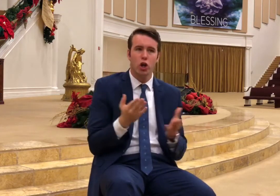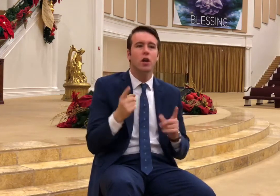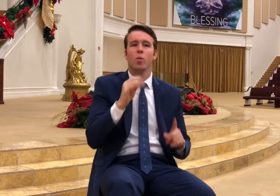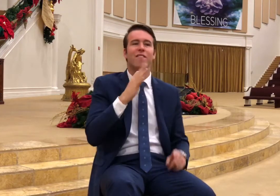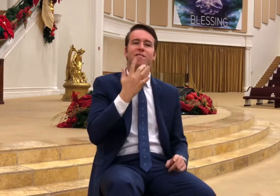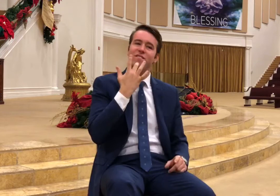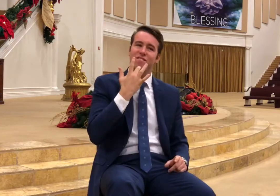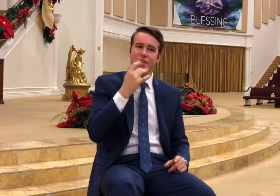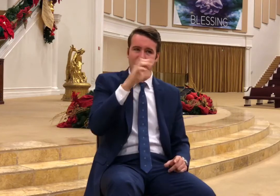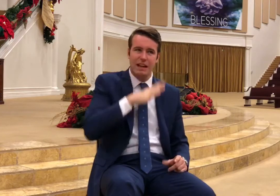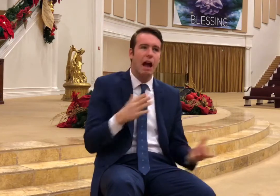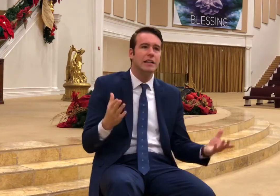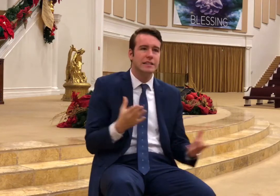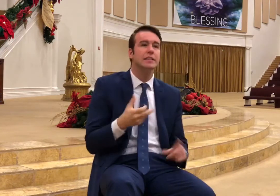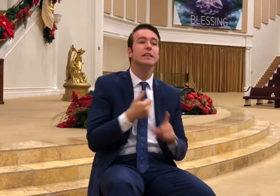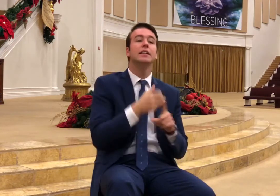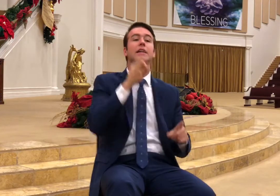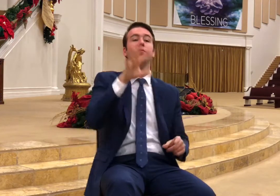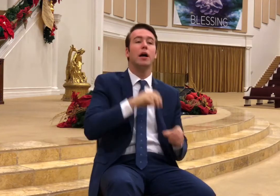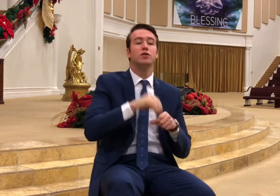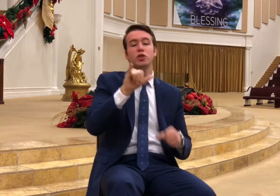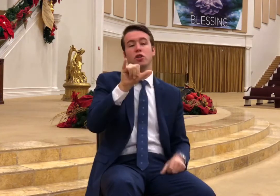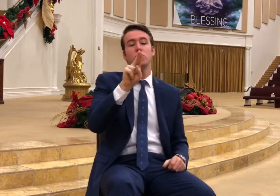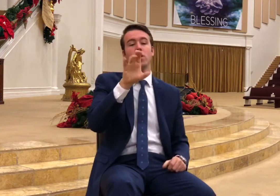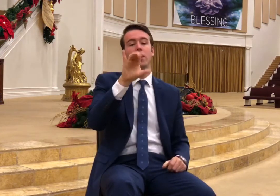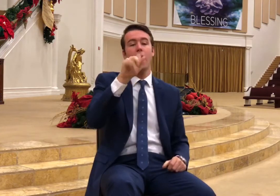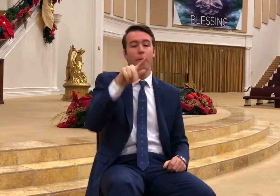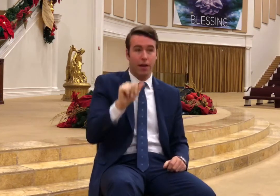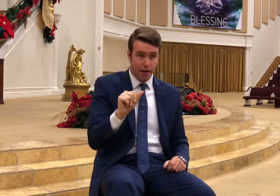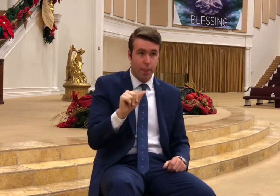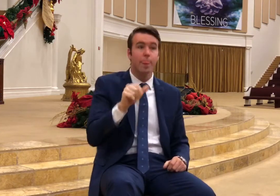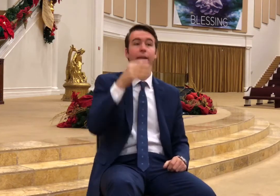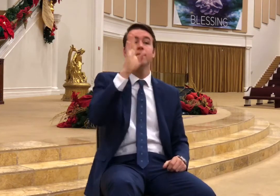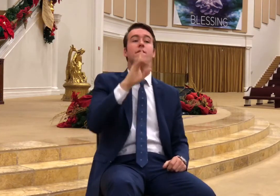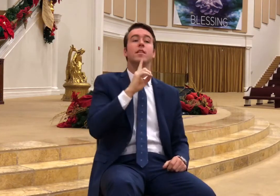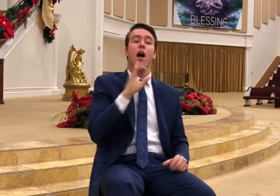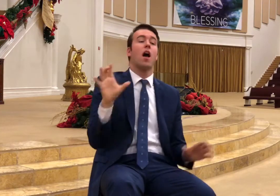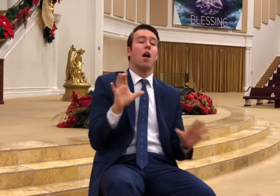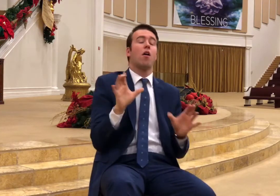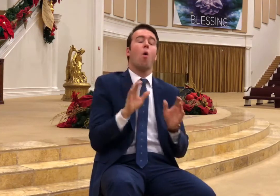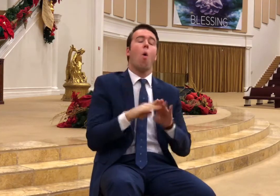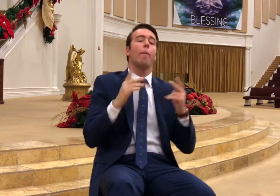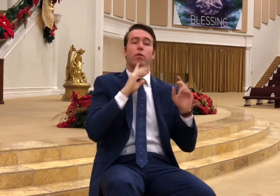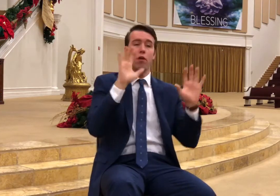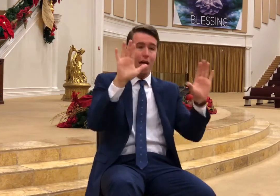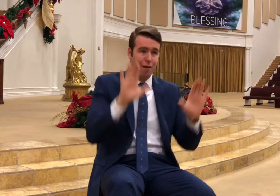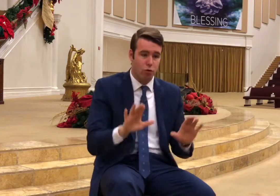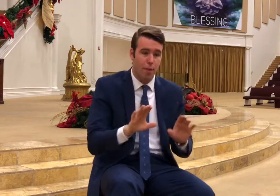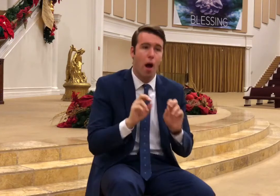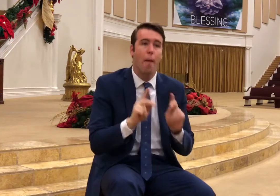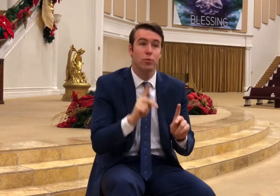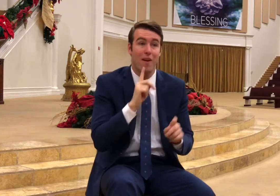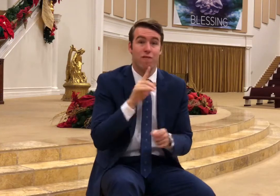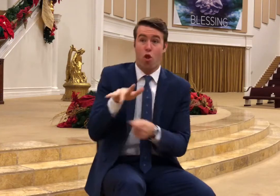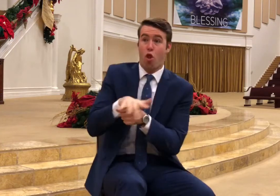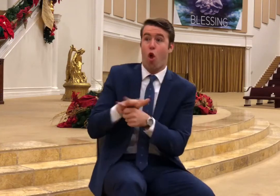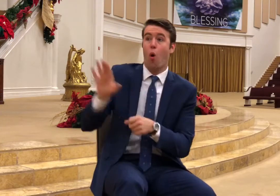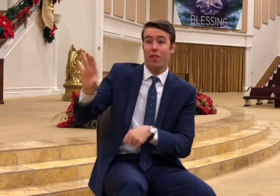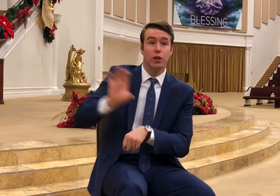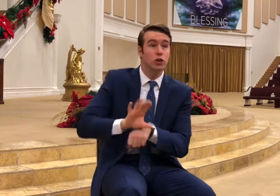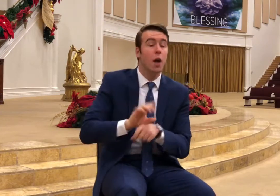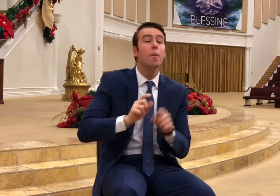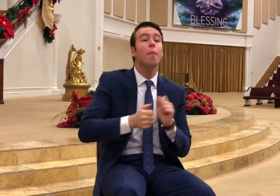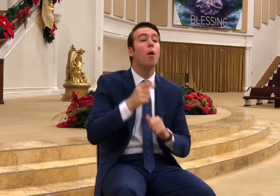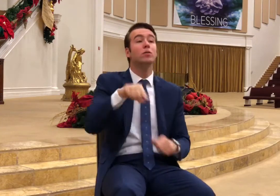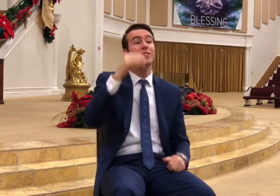favorite guys around here, pastors in Yucaipa, and God has just opened incredible doors, not only for them locally, but most